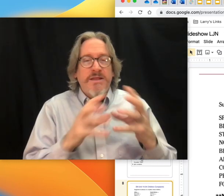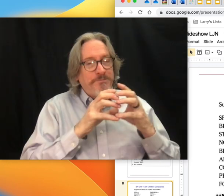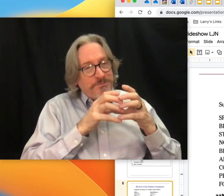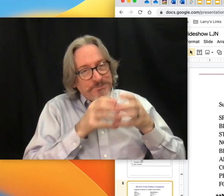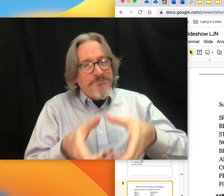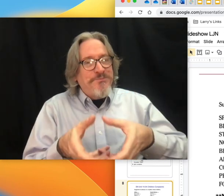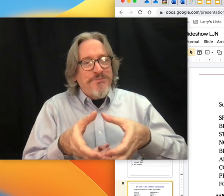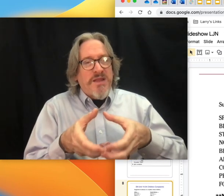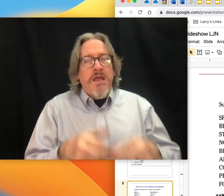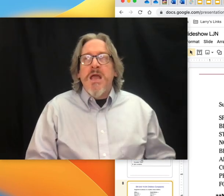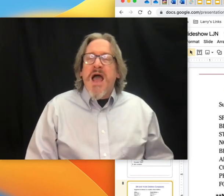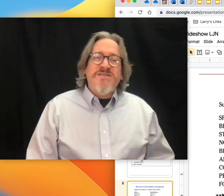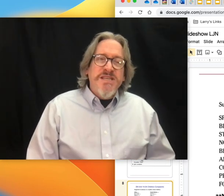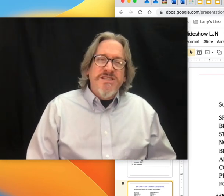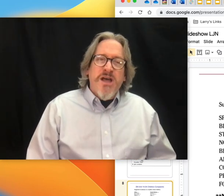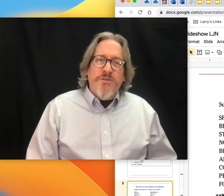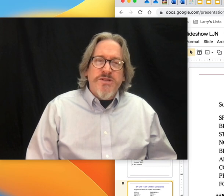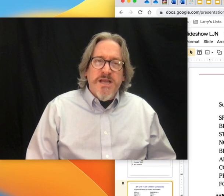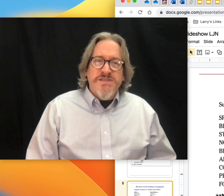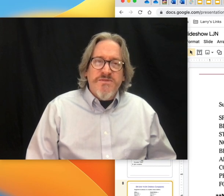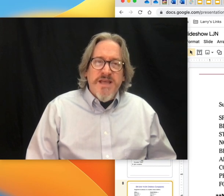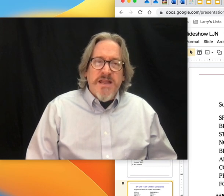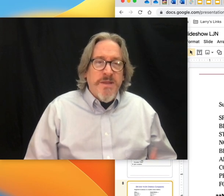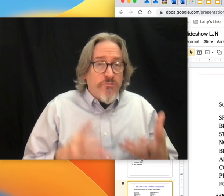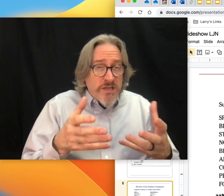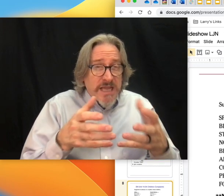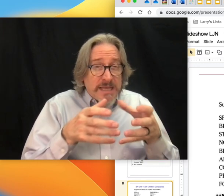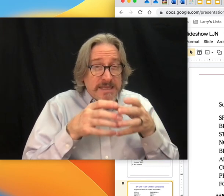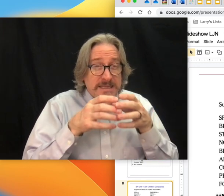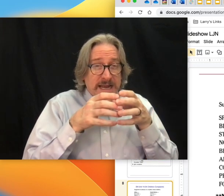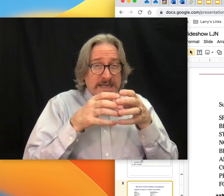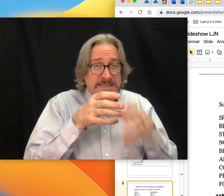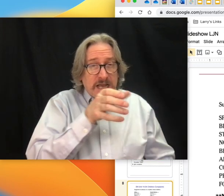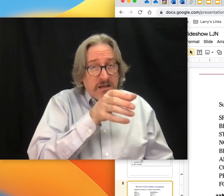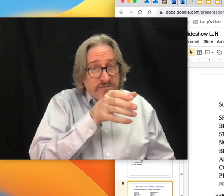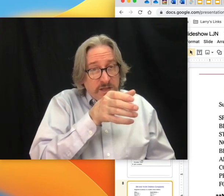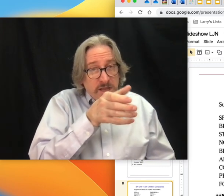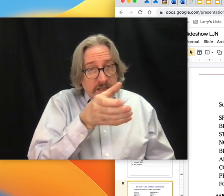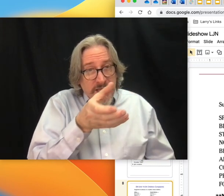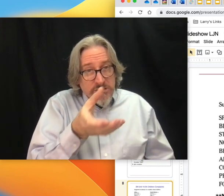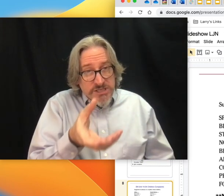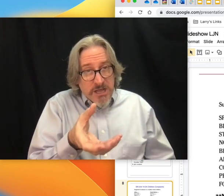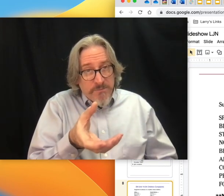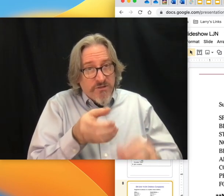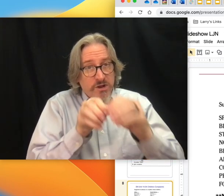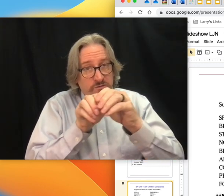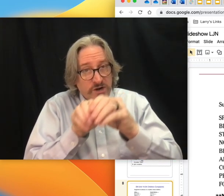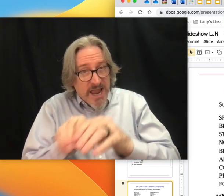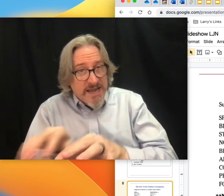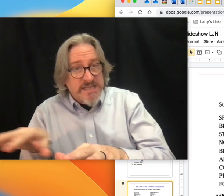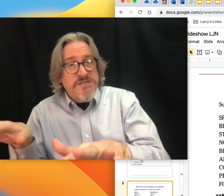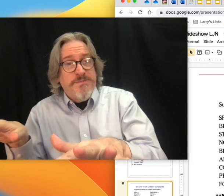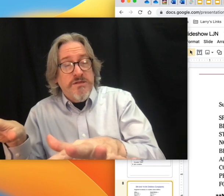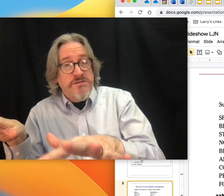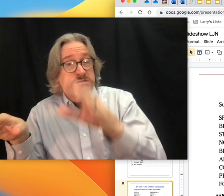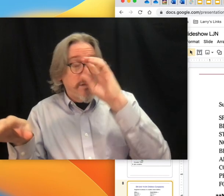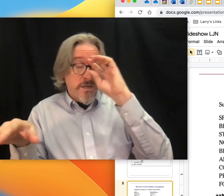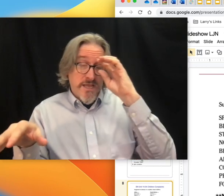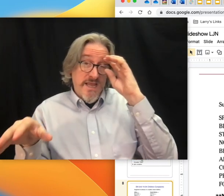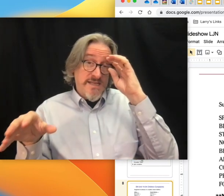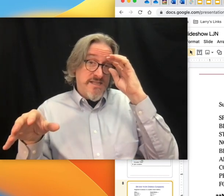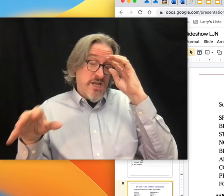And I've seen other signs for that. I mean, really, I think that idea of here's the cup falling over and it